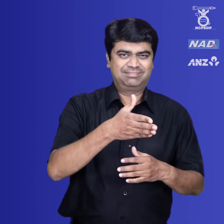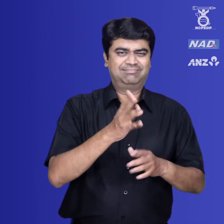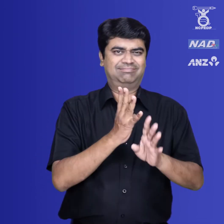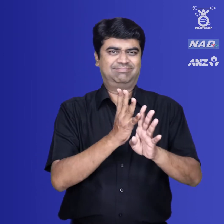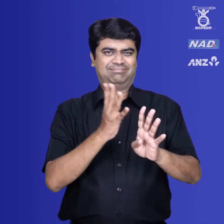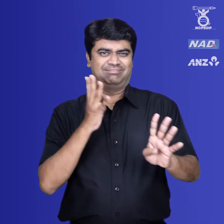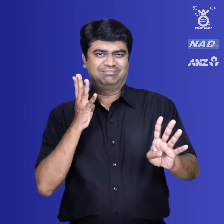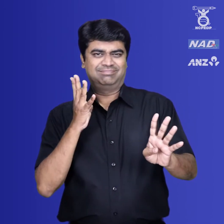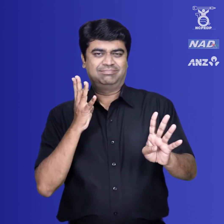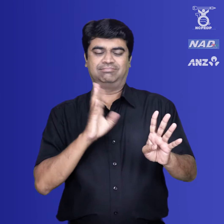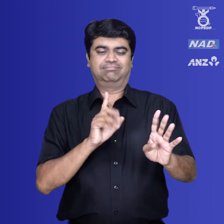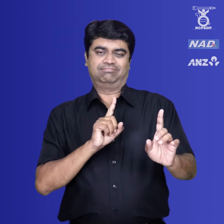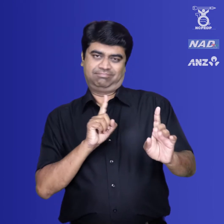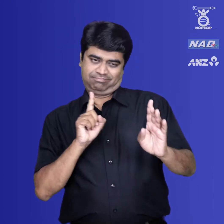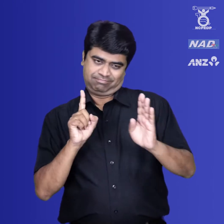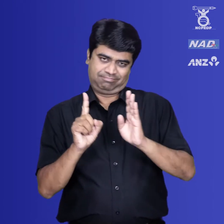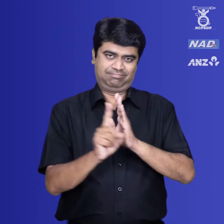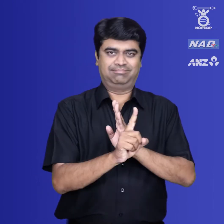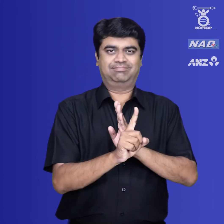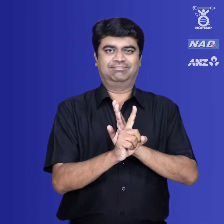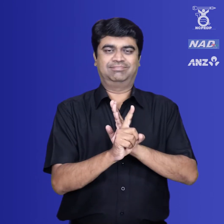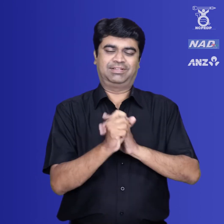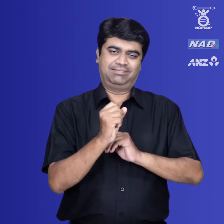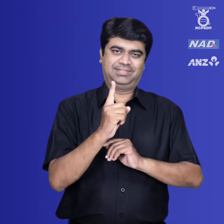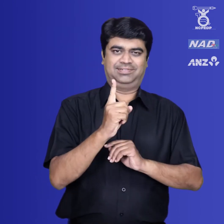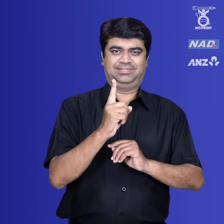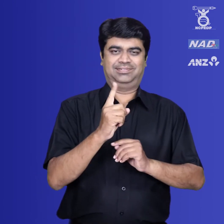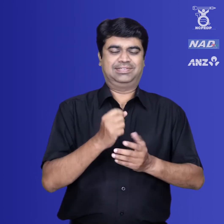in attendance and treatment.